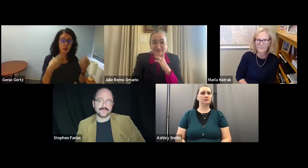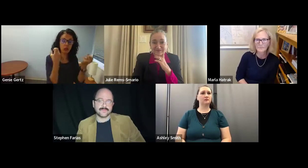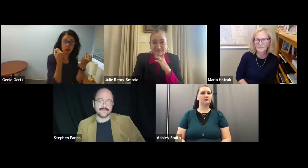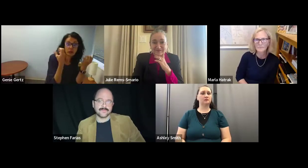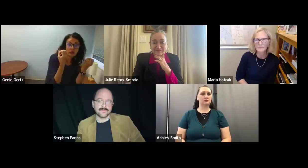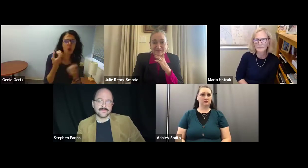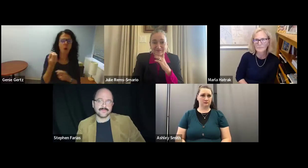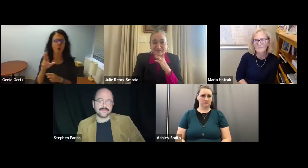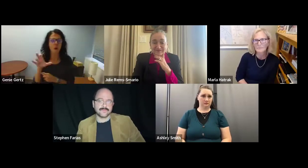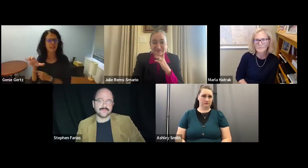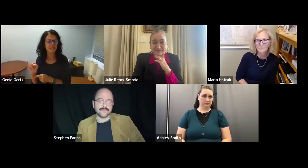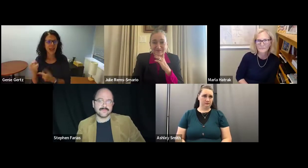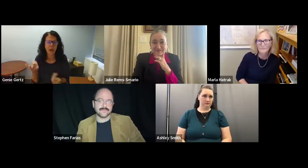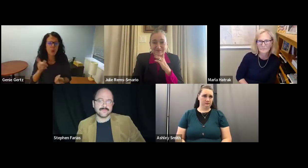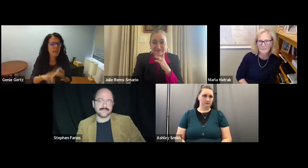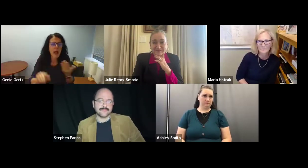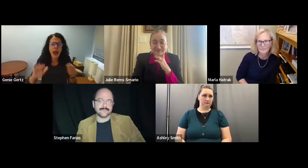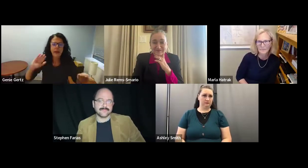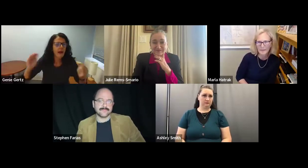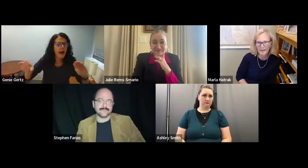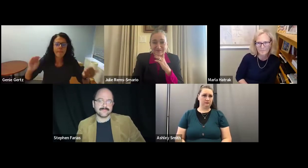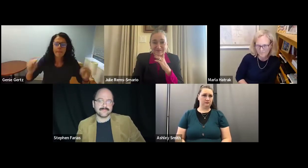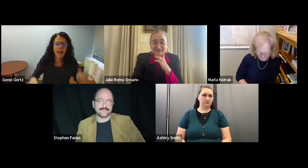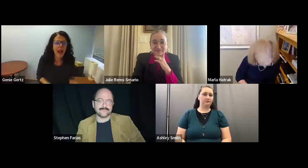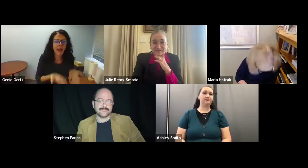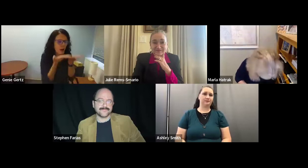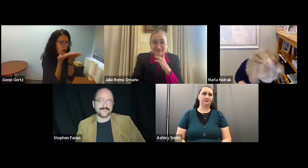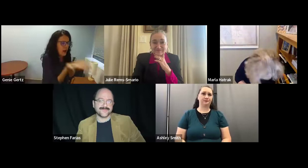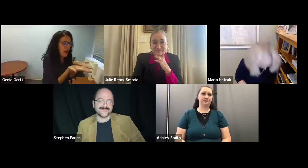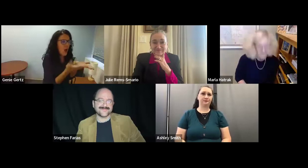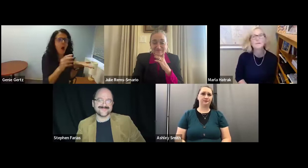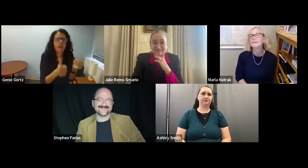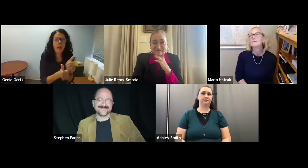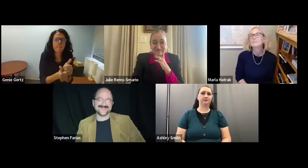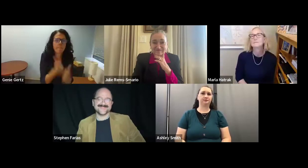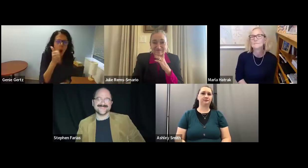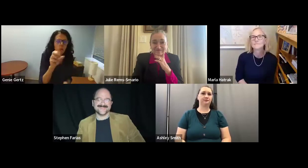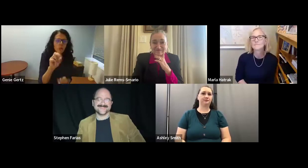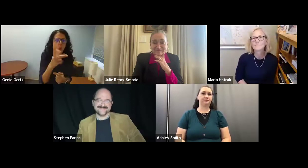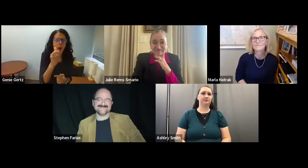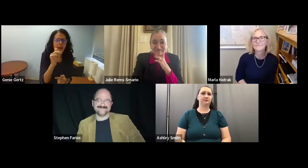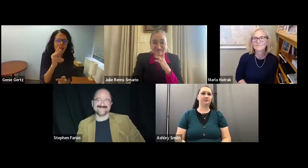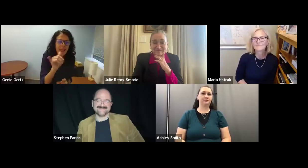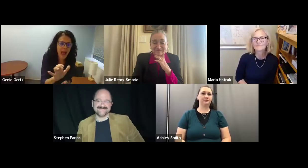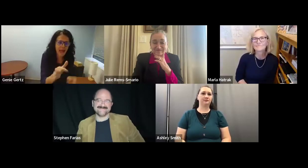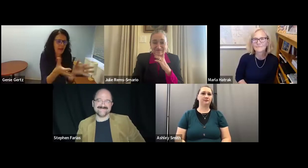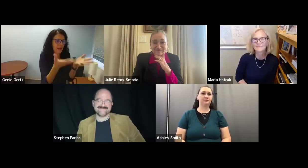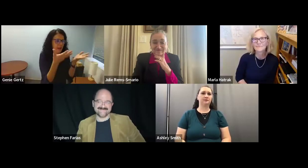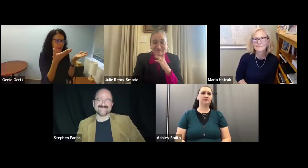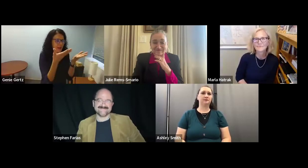only issue, right? So now we're like, should we get a cochlear implant? Should we get sign language? There is no comparison,